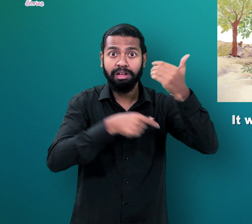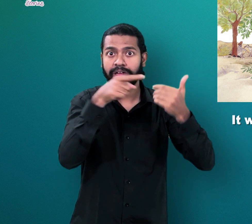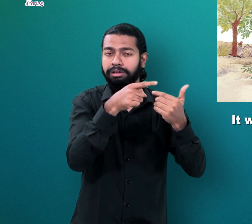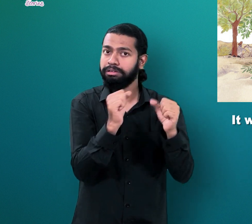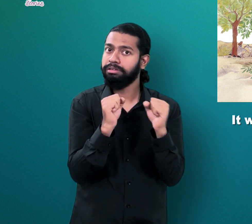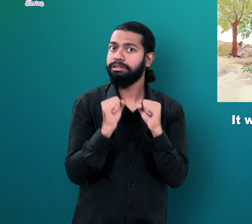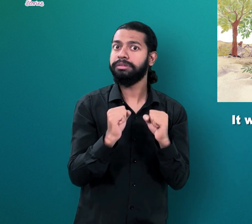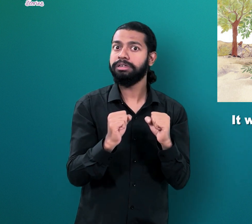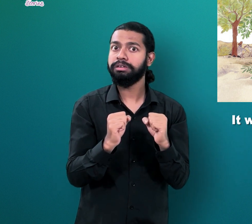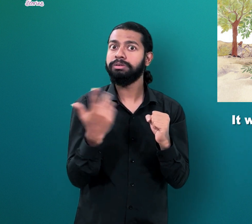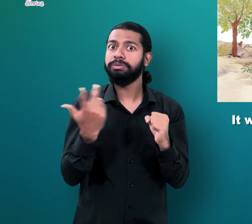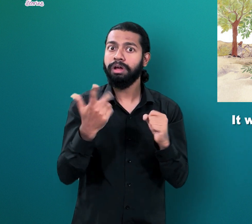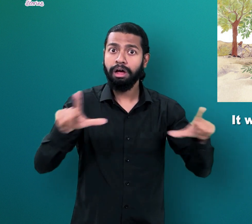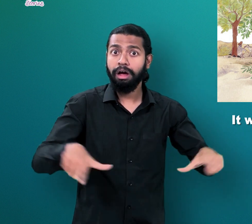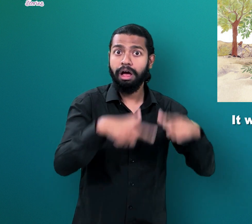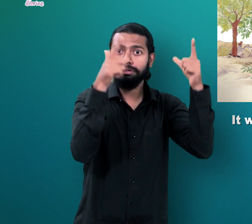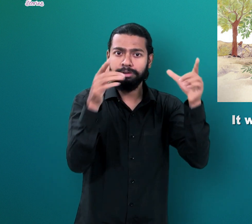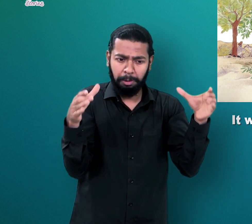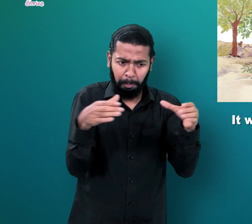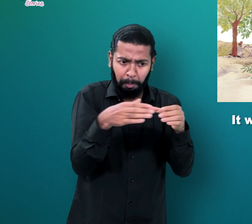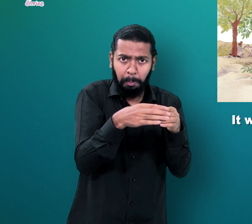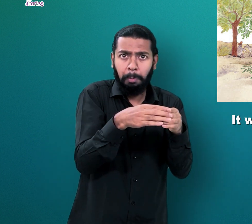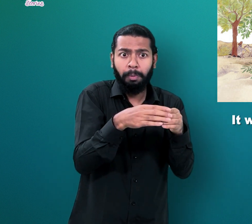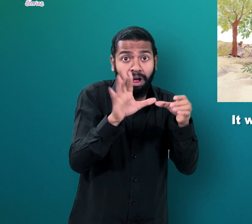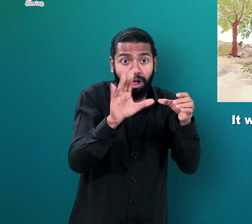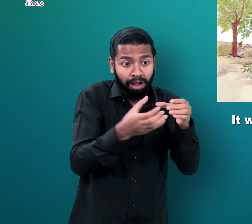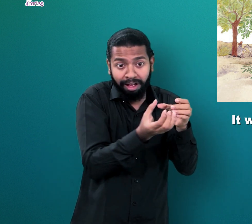It would be tricky to climb the many thin thorny branches